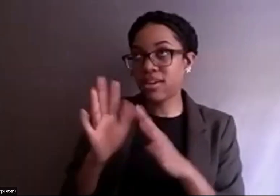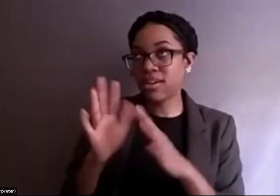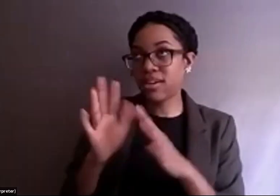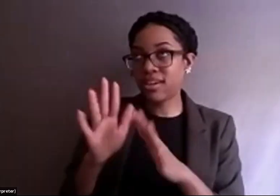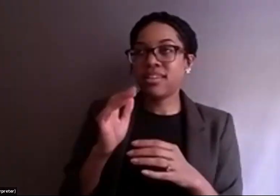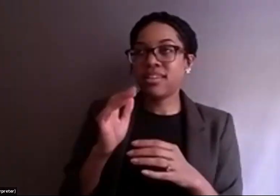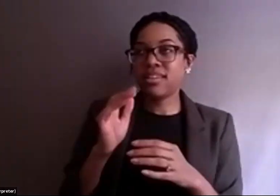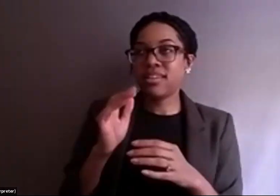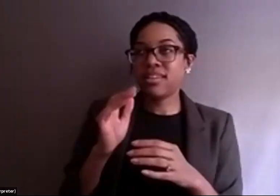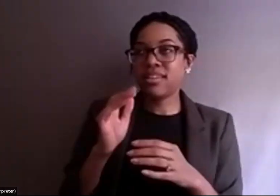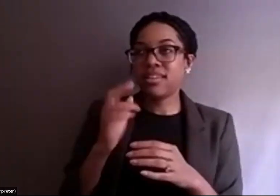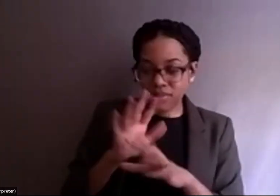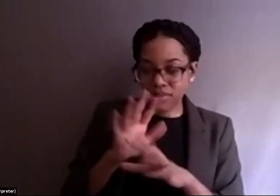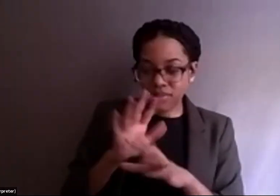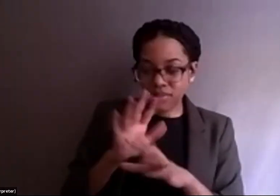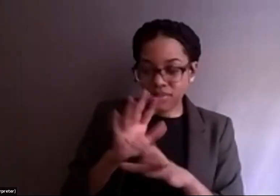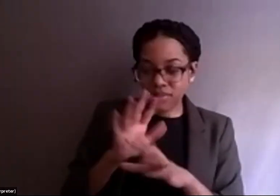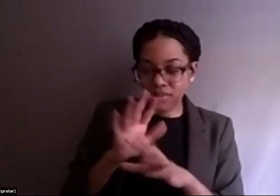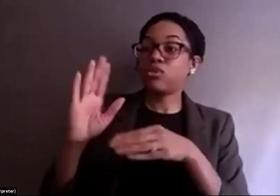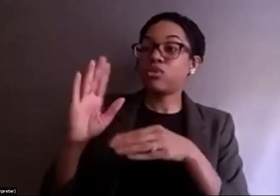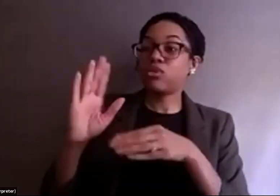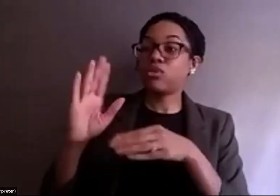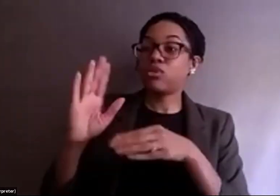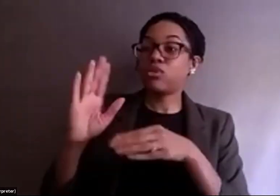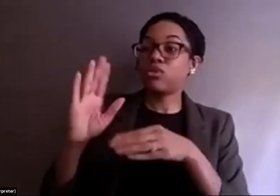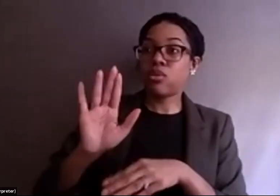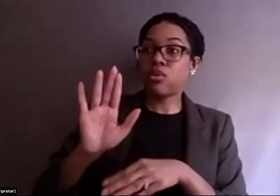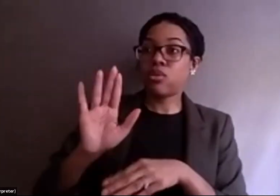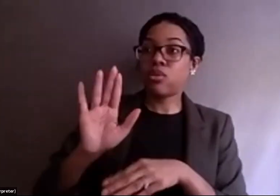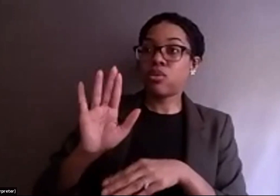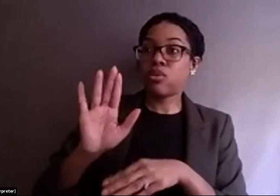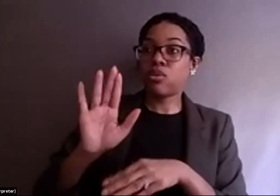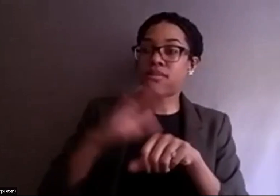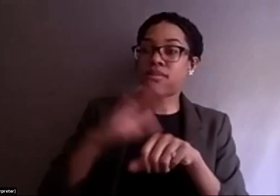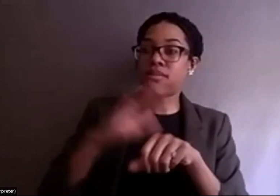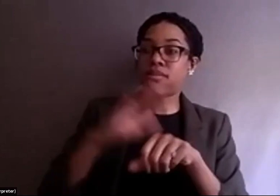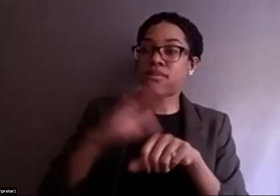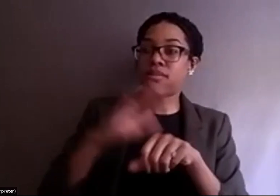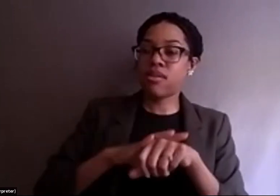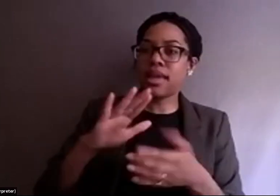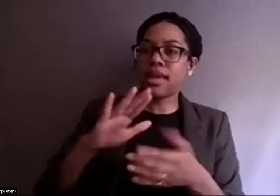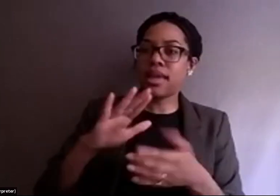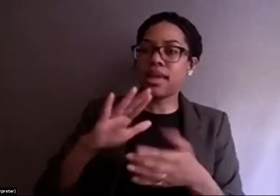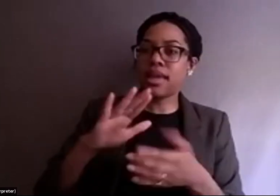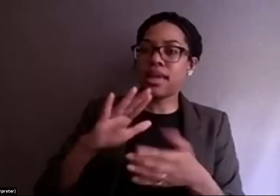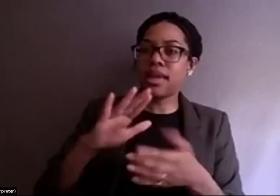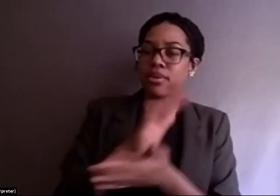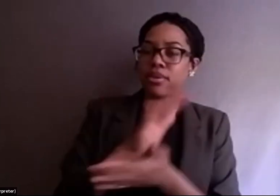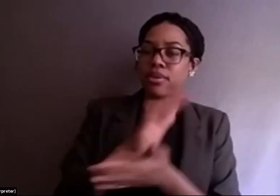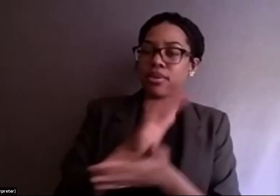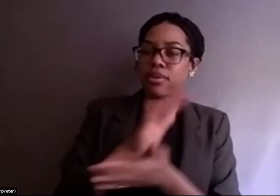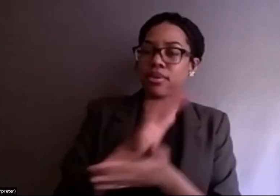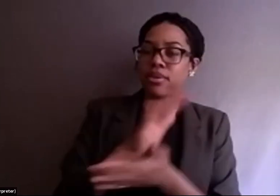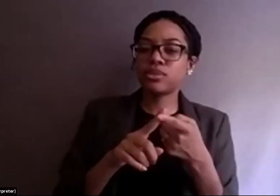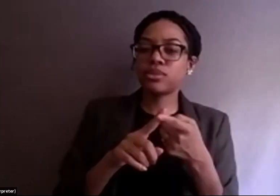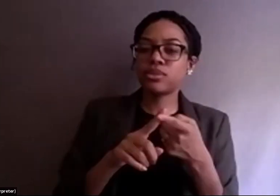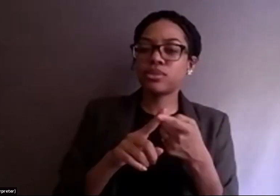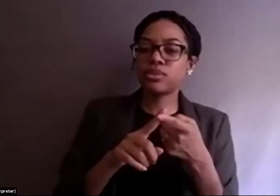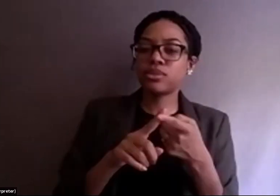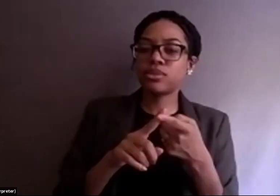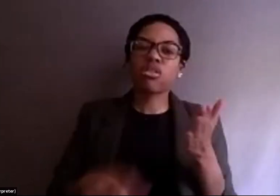perspective on the SNCC position paper on women in the movement? And this person